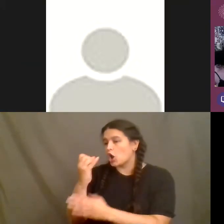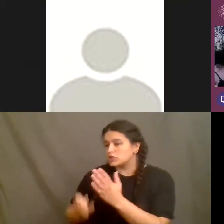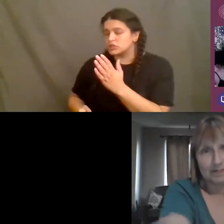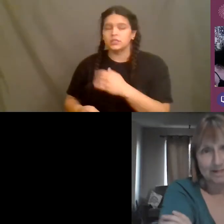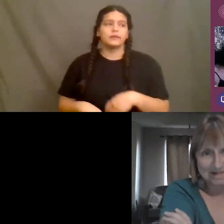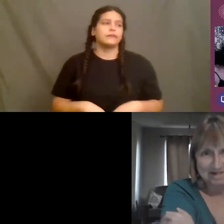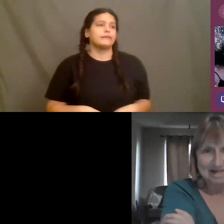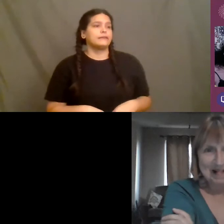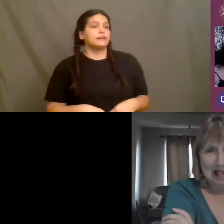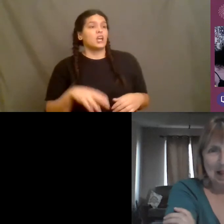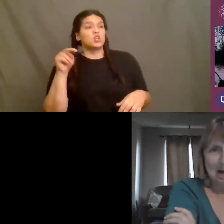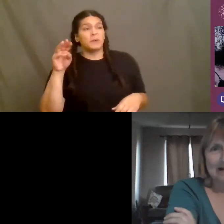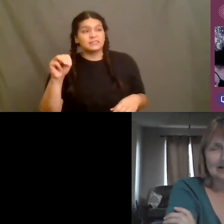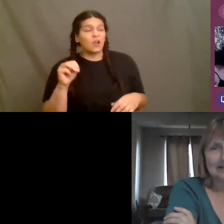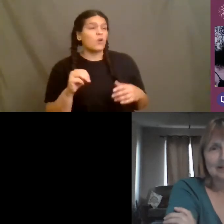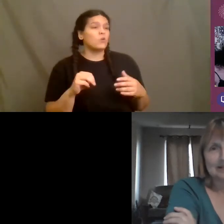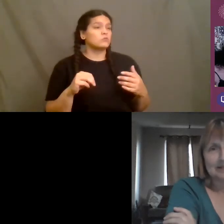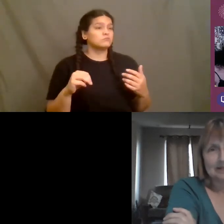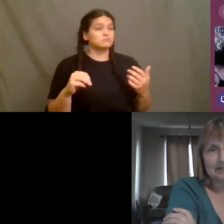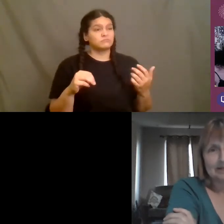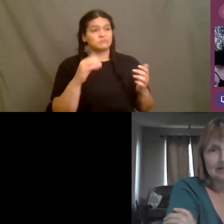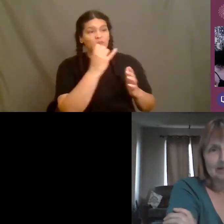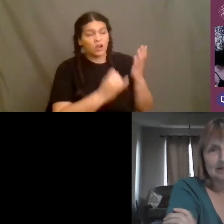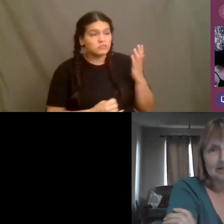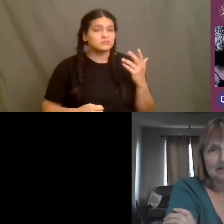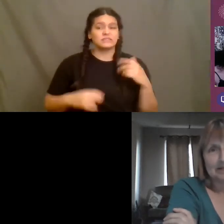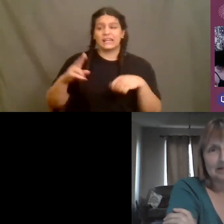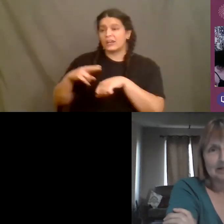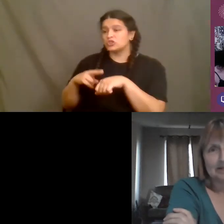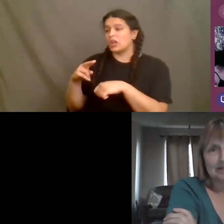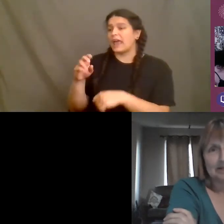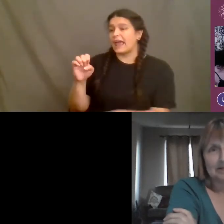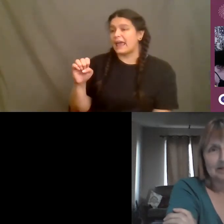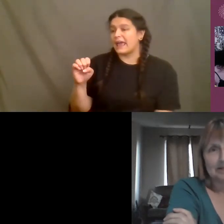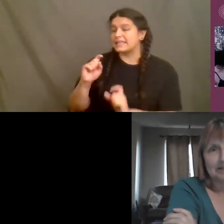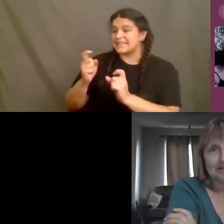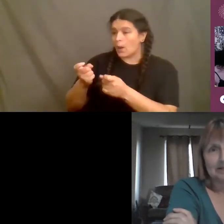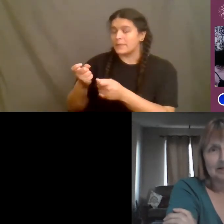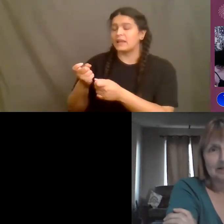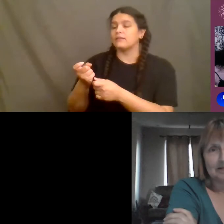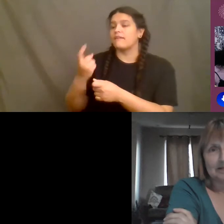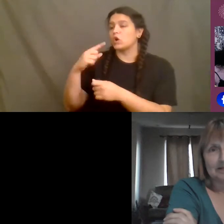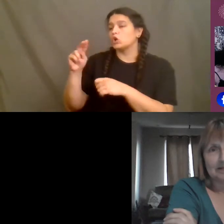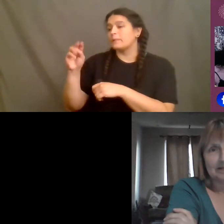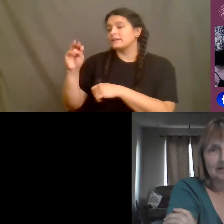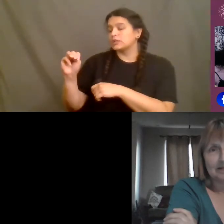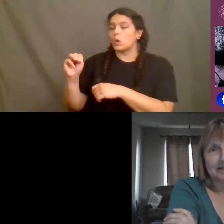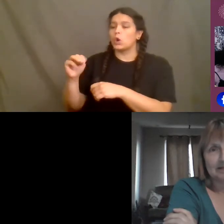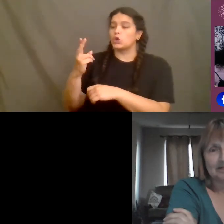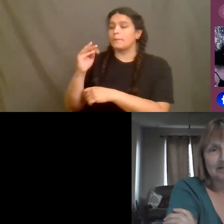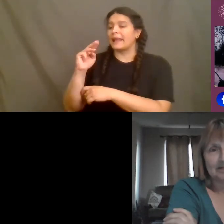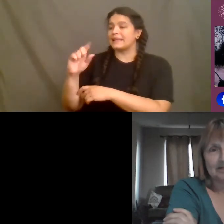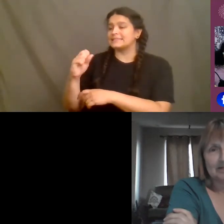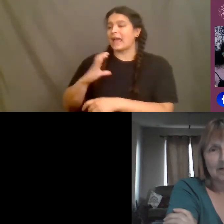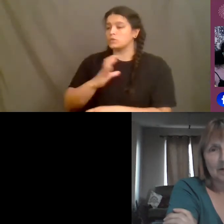Council Department, and the National Endowment of the New Mexico Humanities Council.